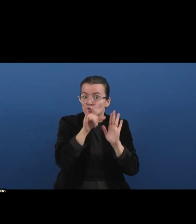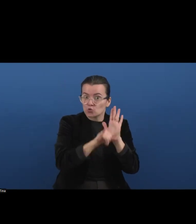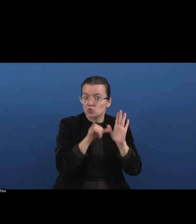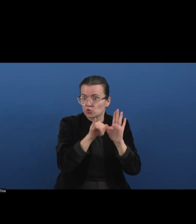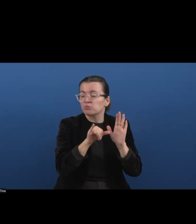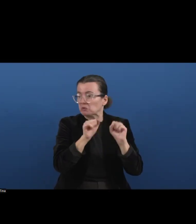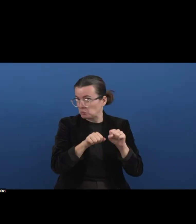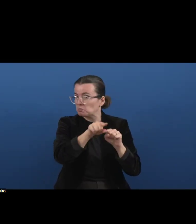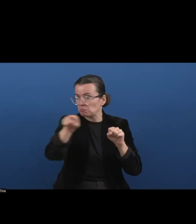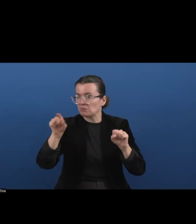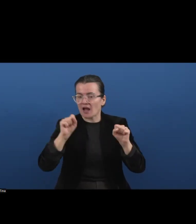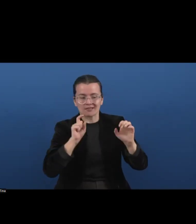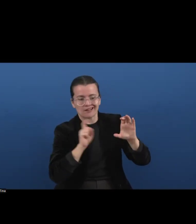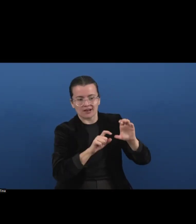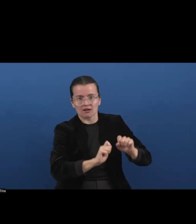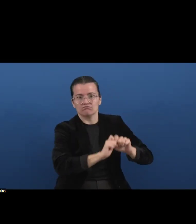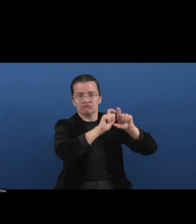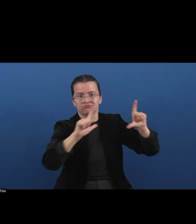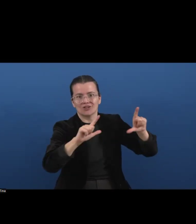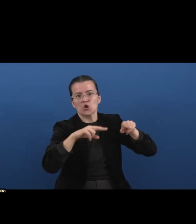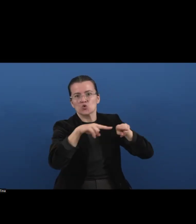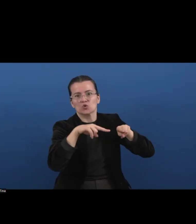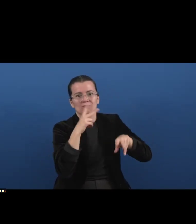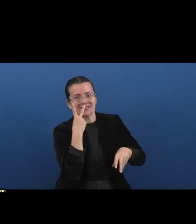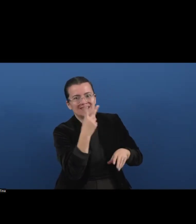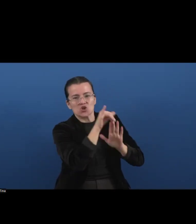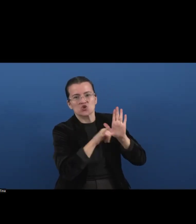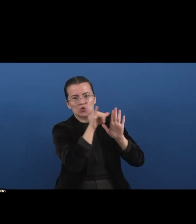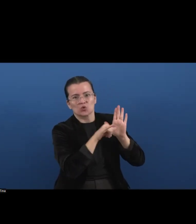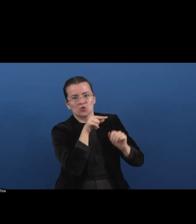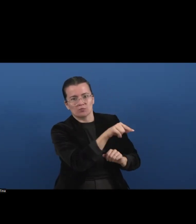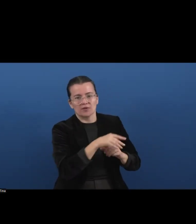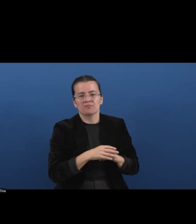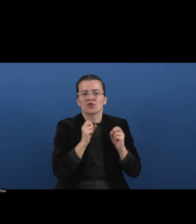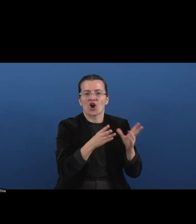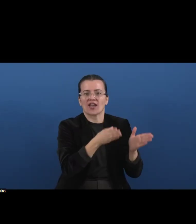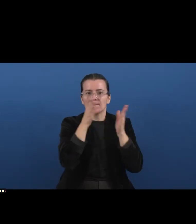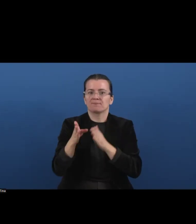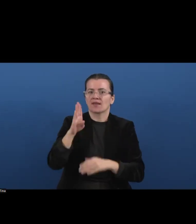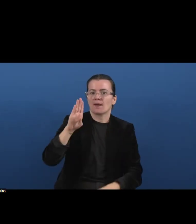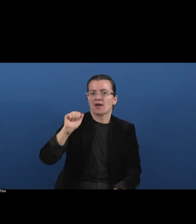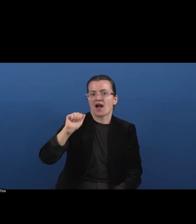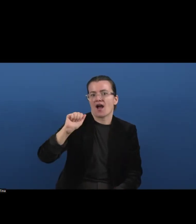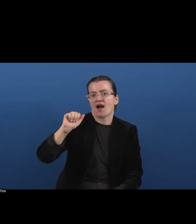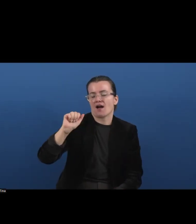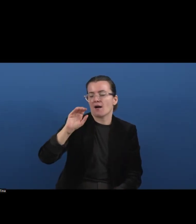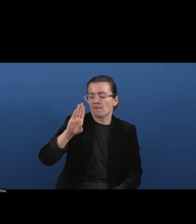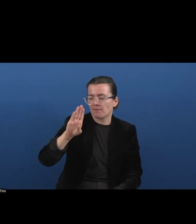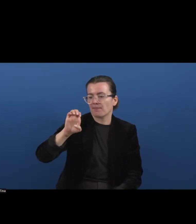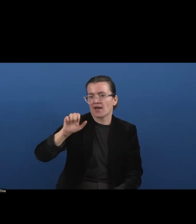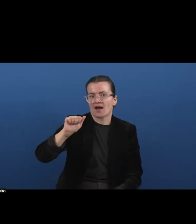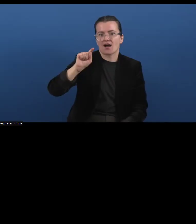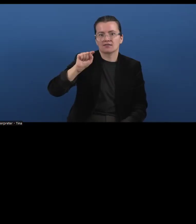said, I'll hand it over to my colleague Beatriz, who will give you a bit more details on the report, Care to Compete, that we just